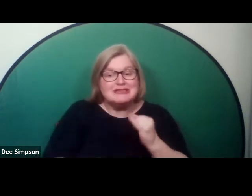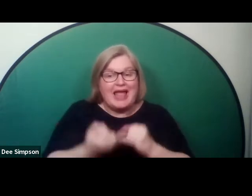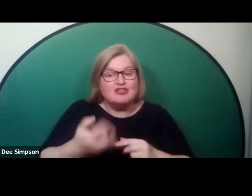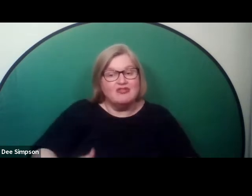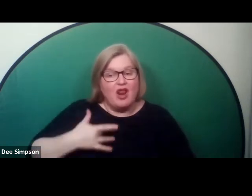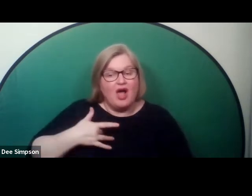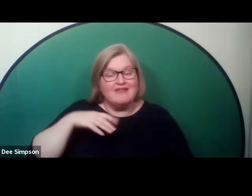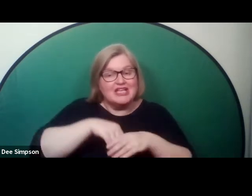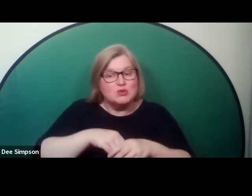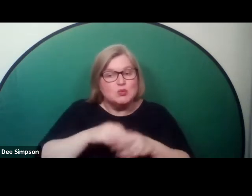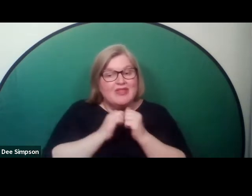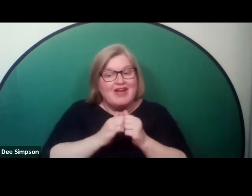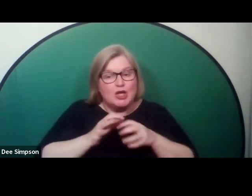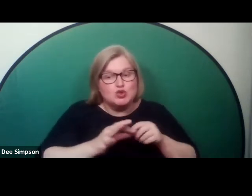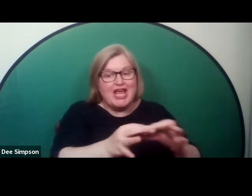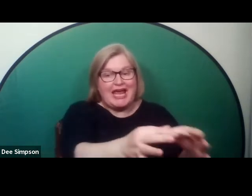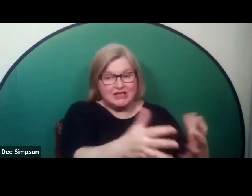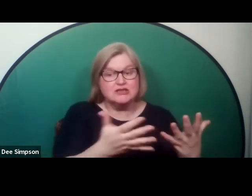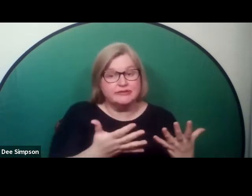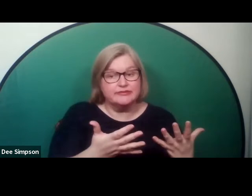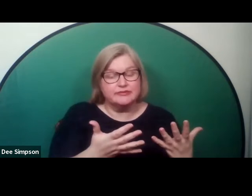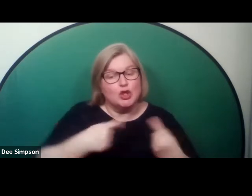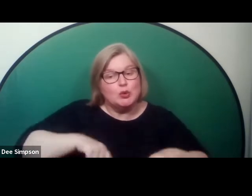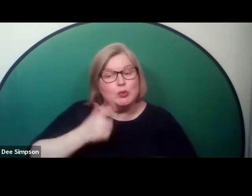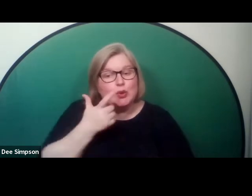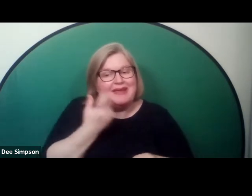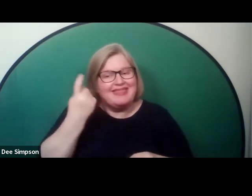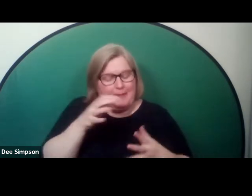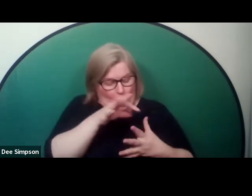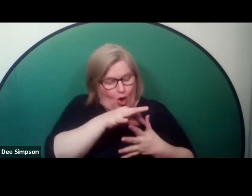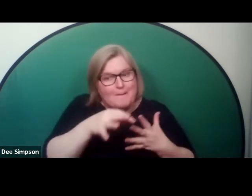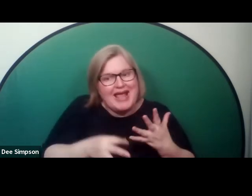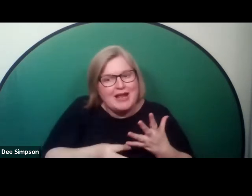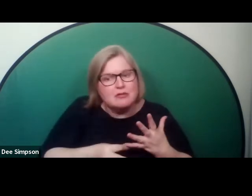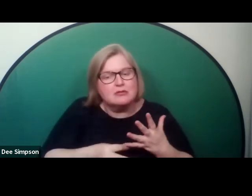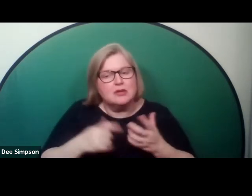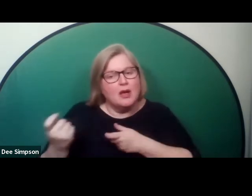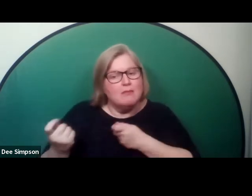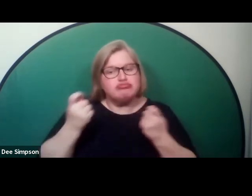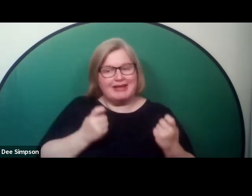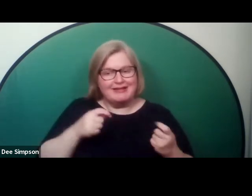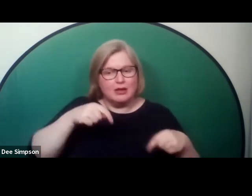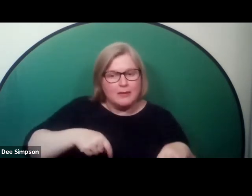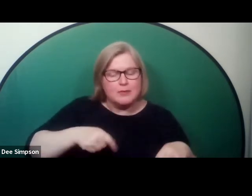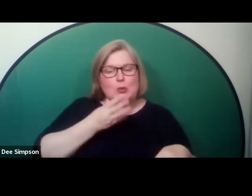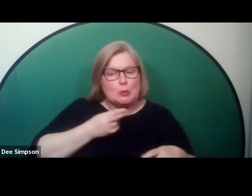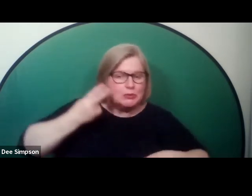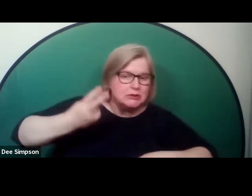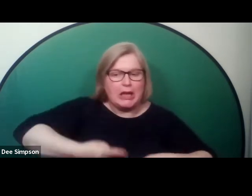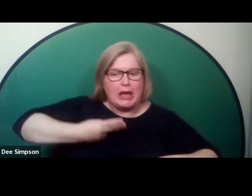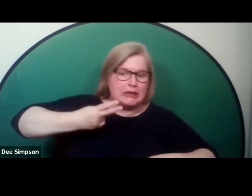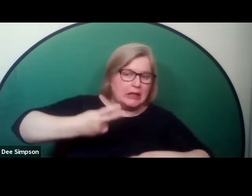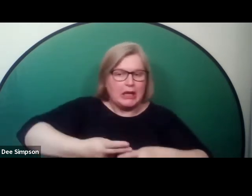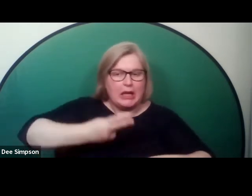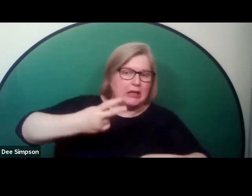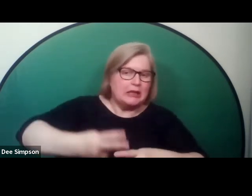into the rest of the value chain. You know, you can be taking components, materials, bringing them back round and using them again in